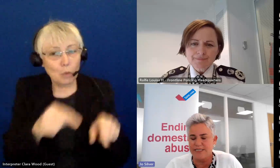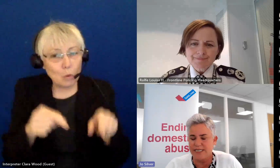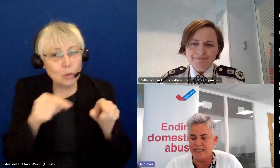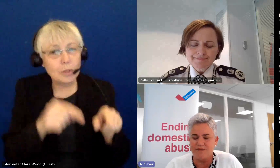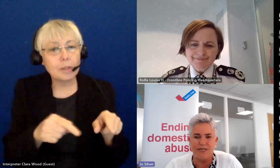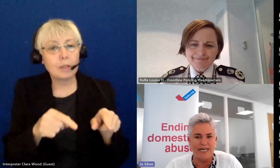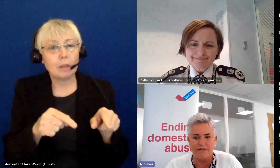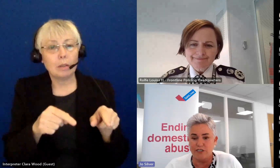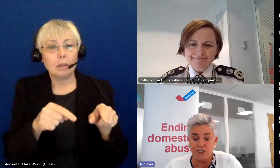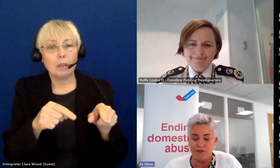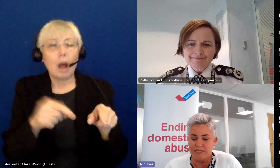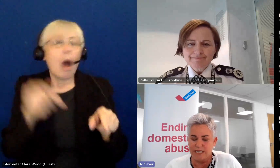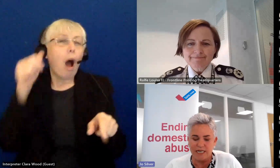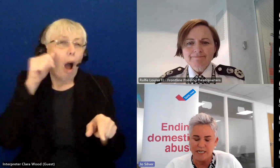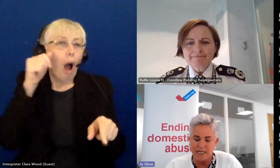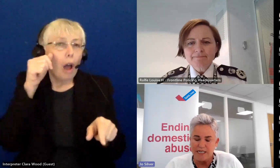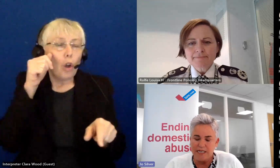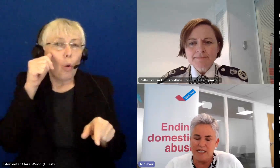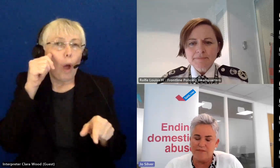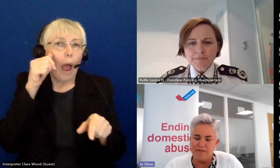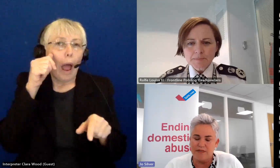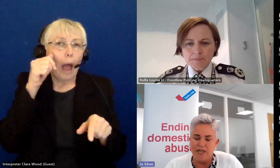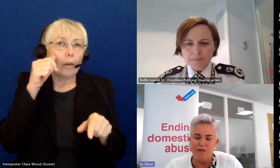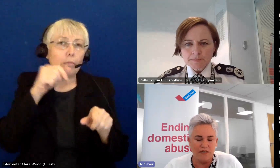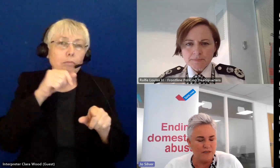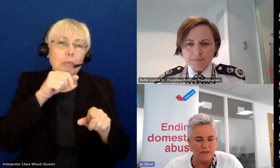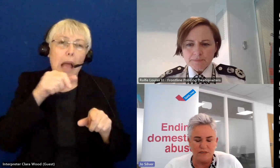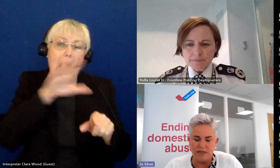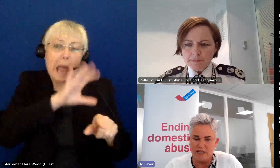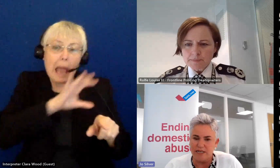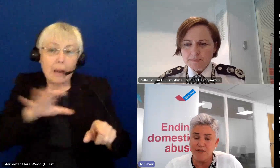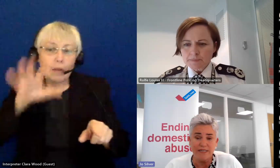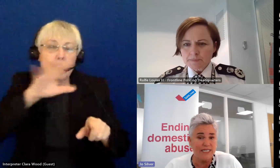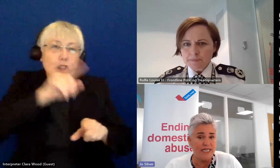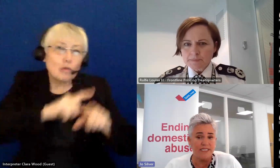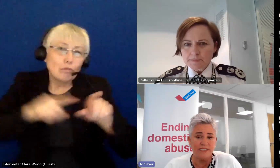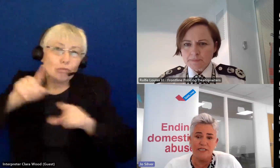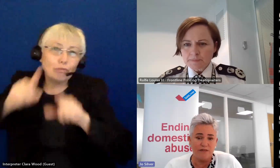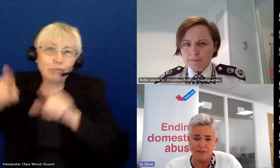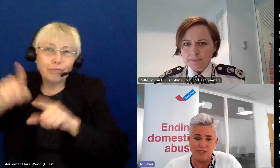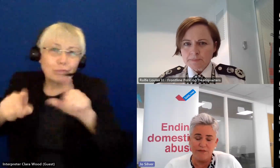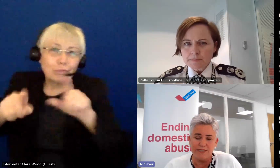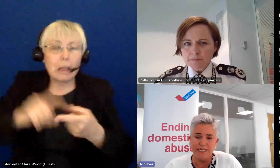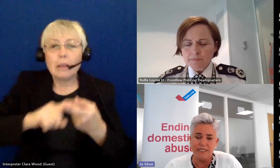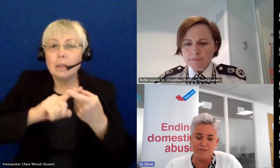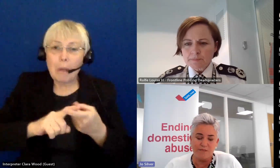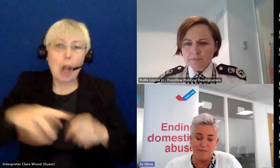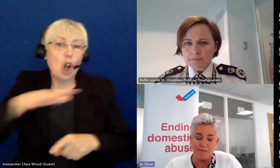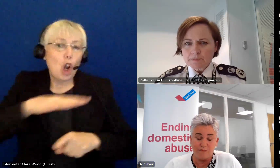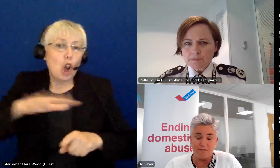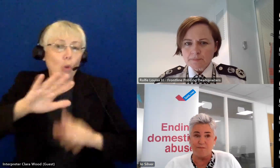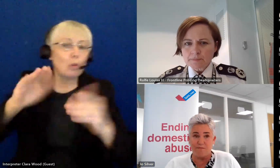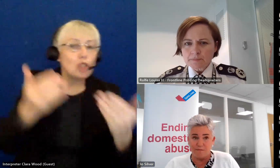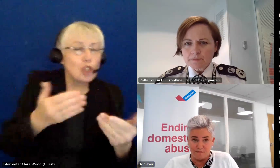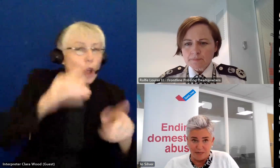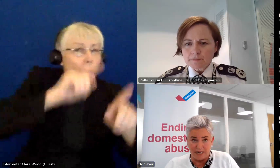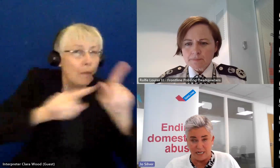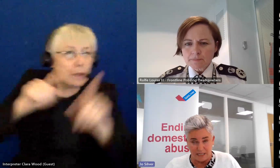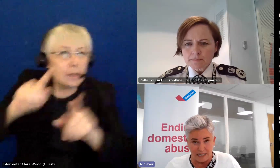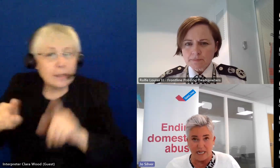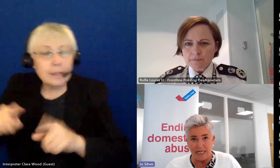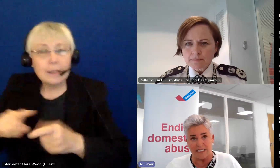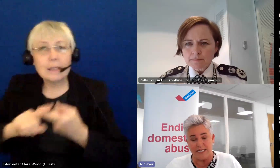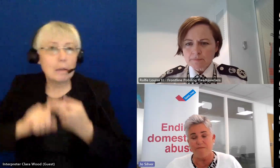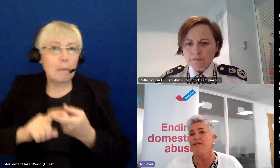slightly different in different areas due to local communities and local services.